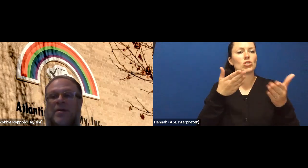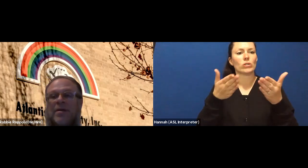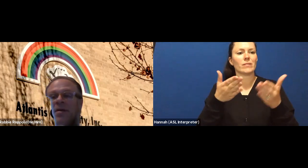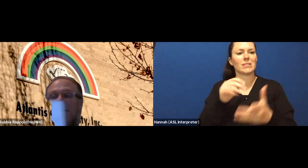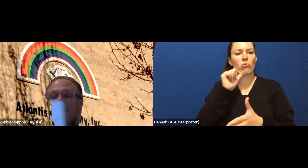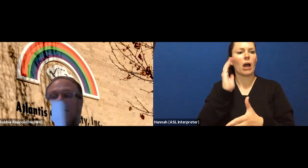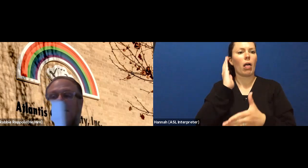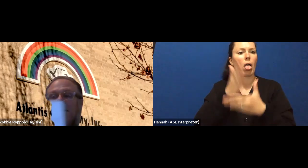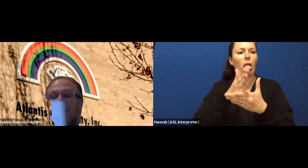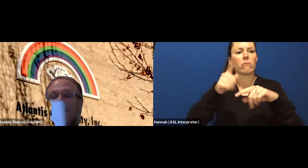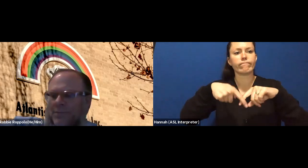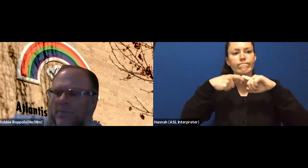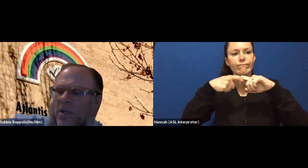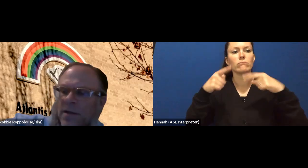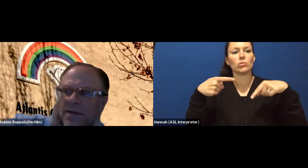the pandemic.